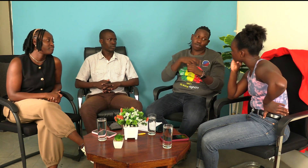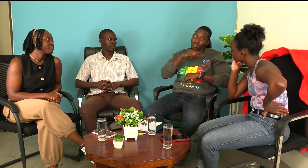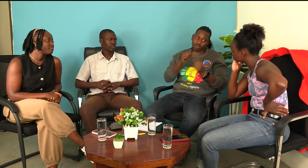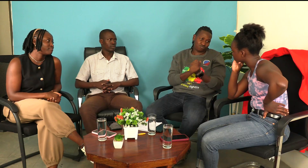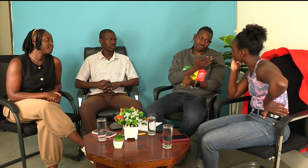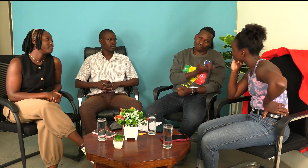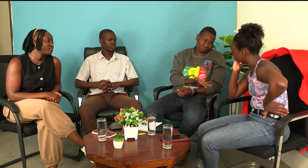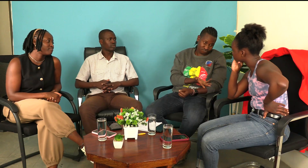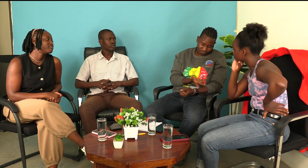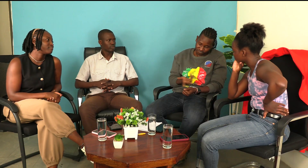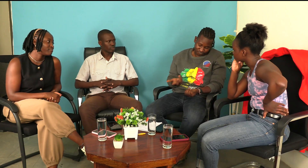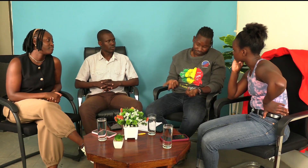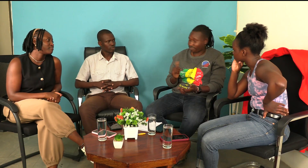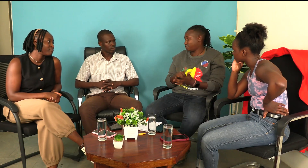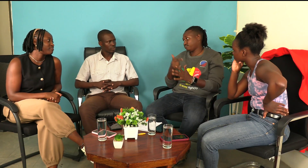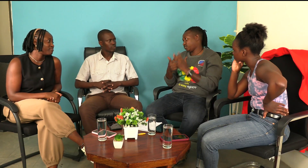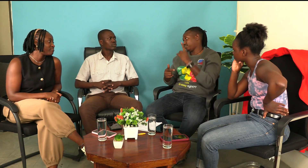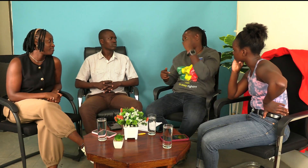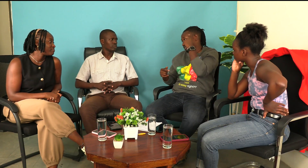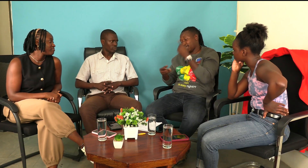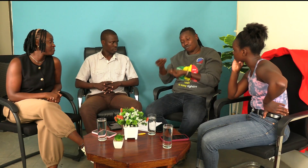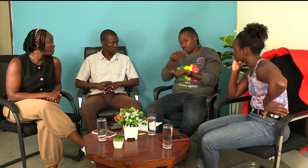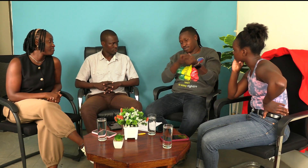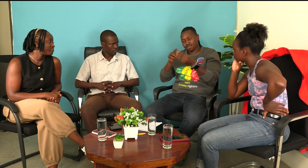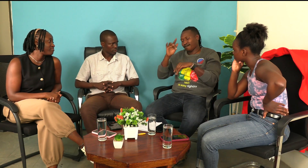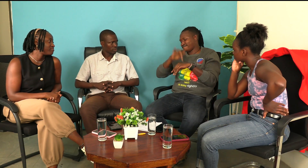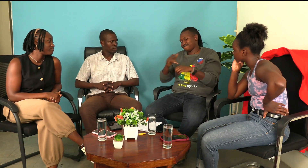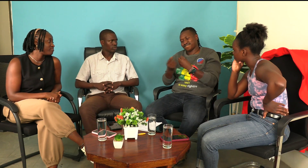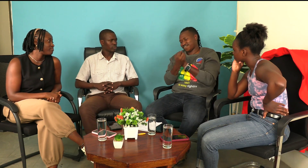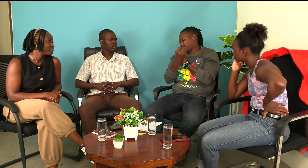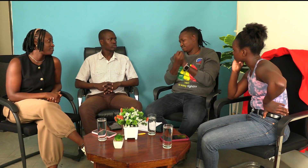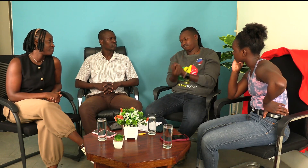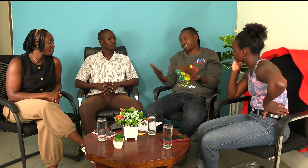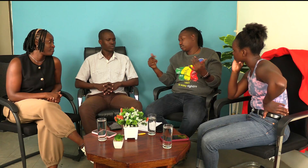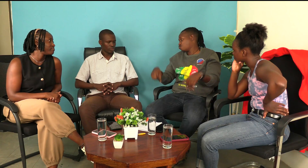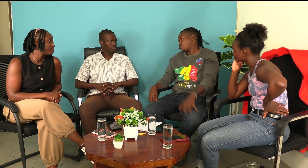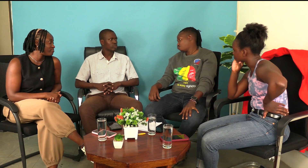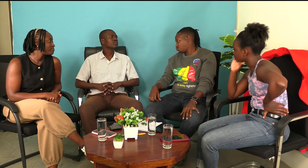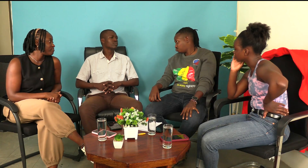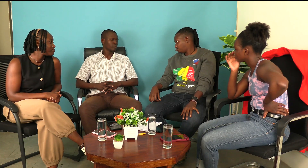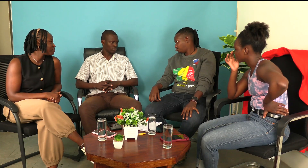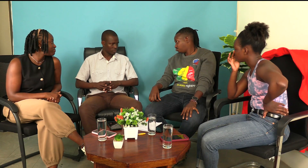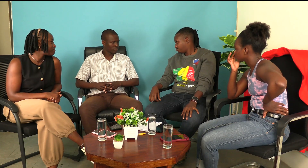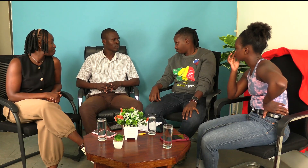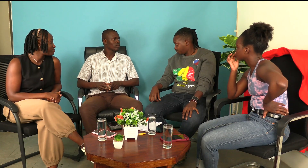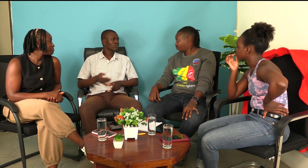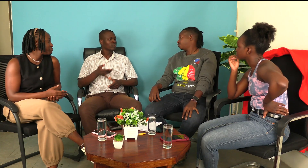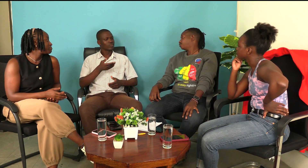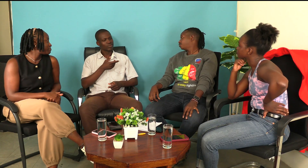same issue. Yes, about attitude, I do agree with you, Sheila. And also economy affects a lot.